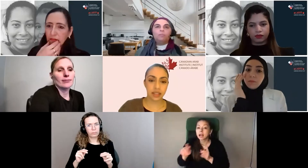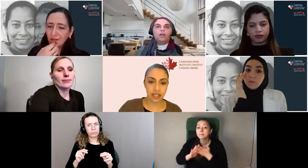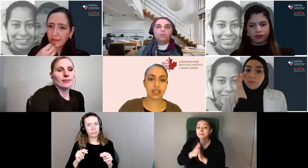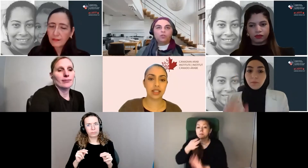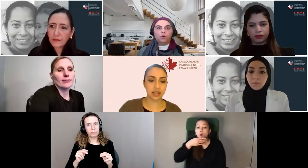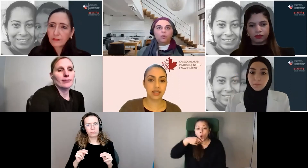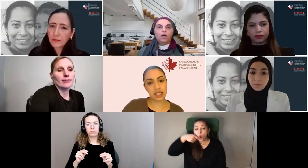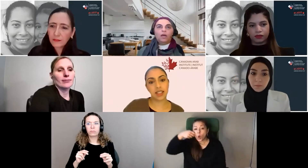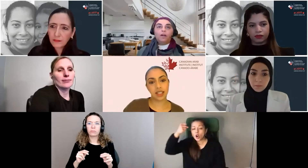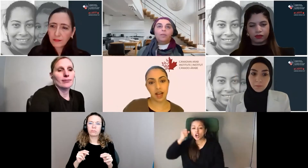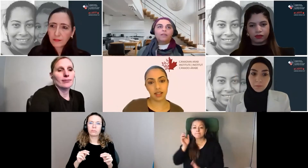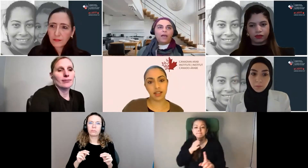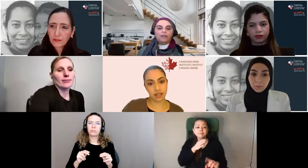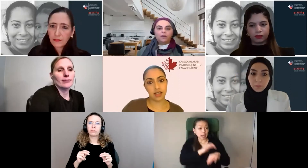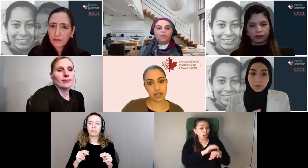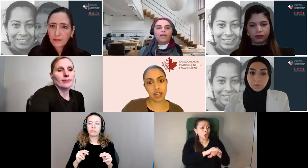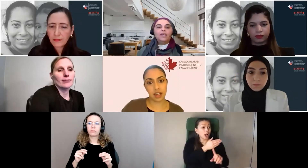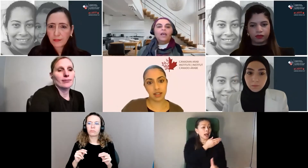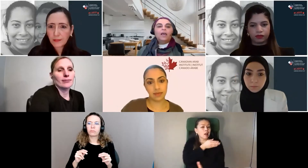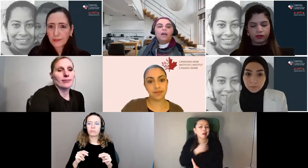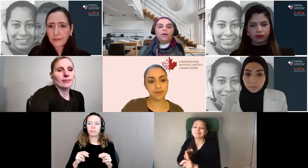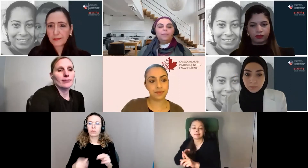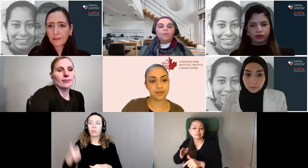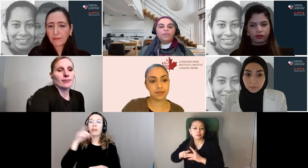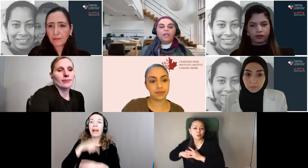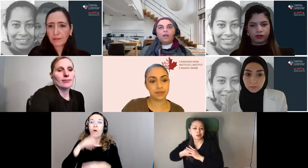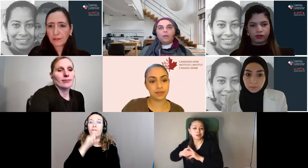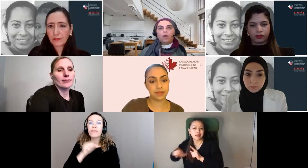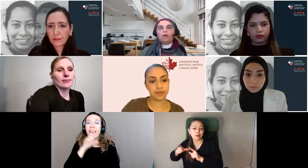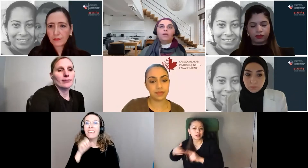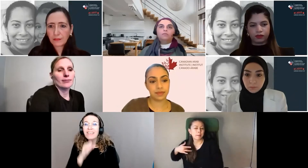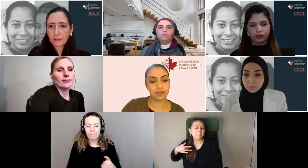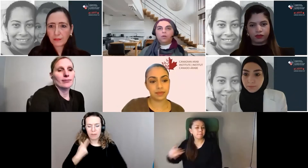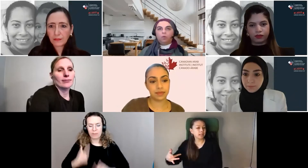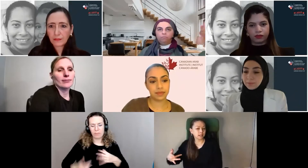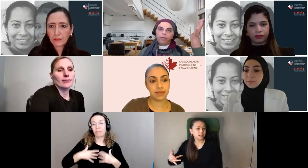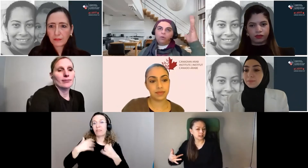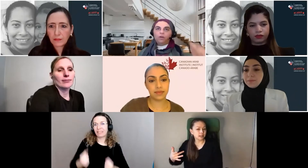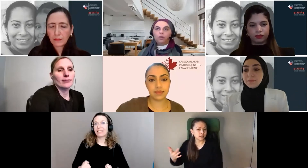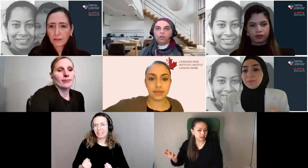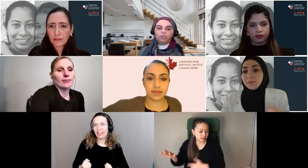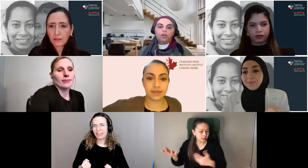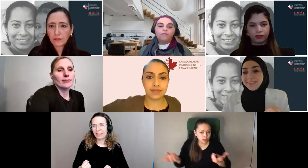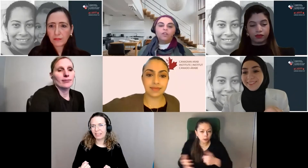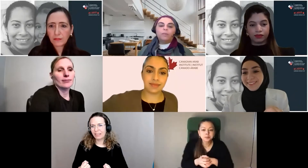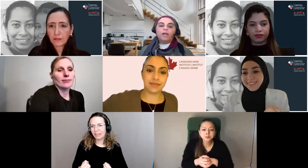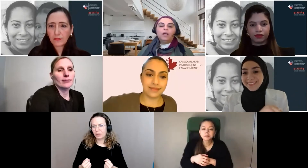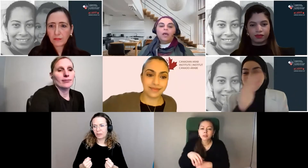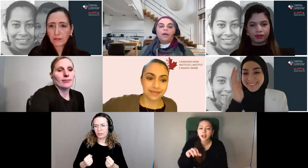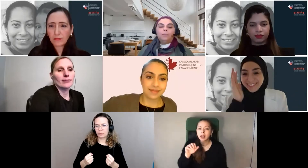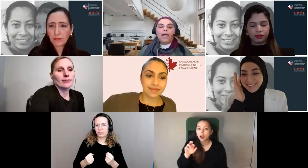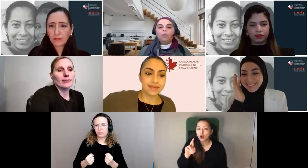all, it becomes also a very big factor, right? Ravina and Abrar, and you know, pick whoever wants to start first,